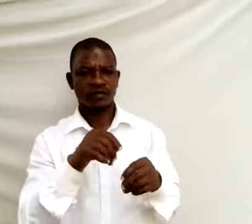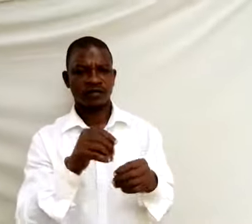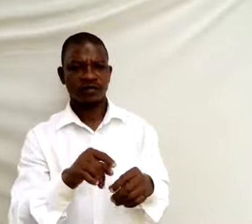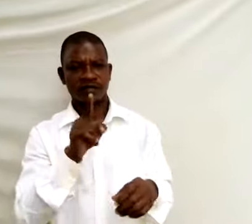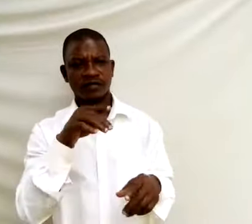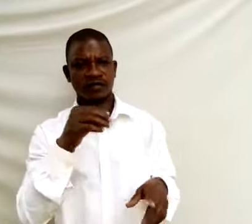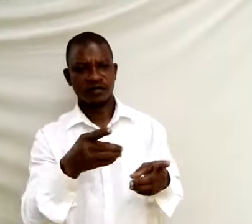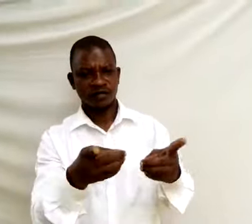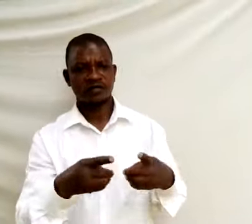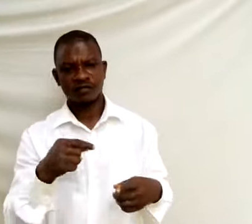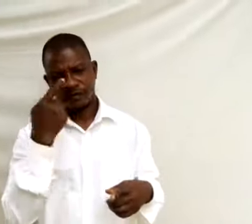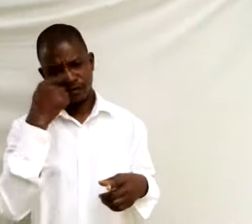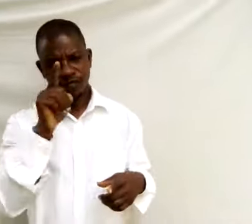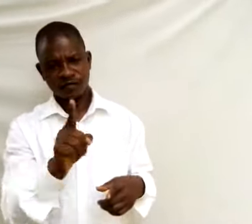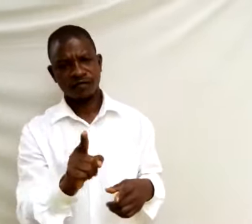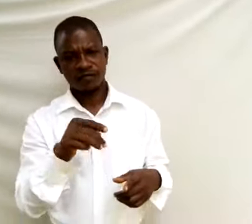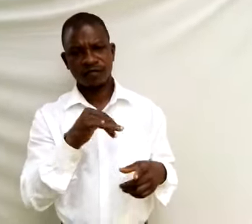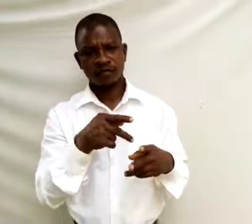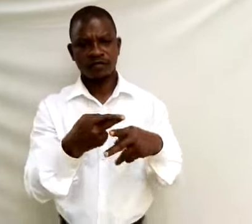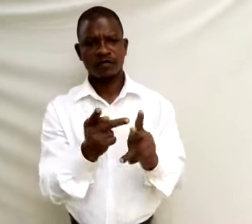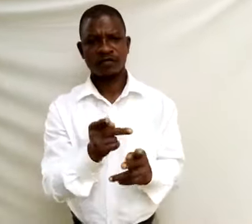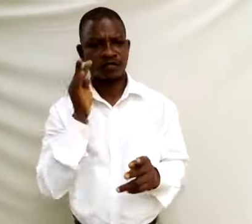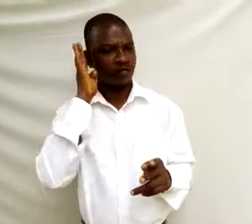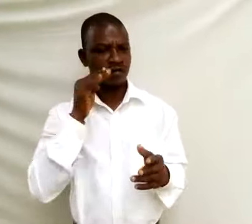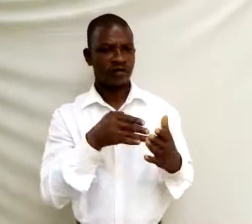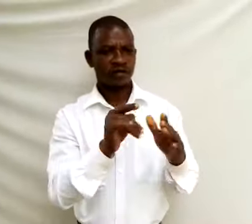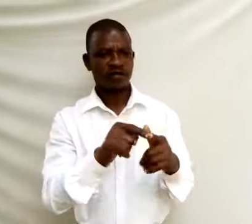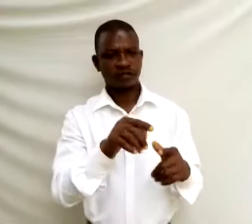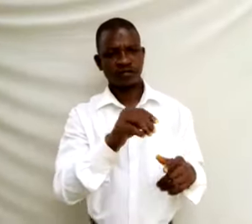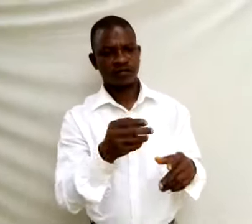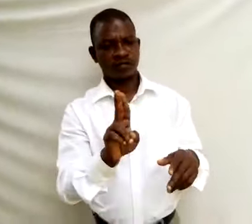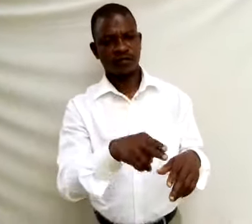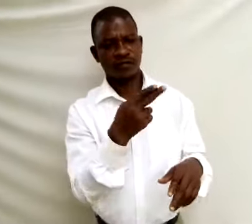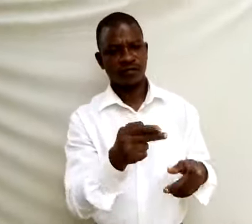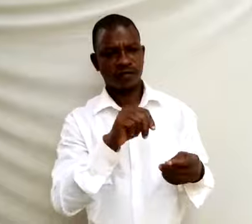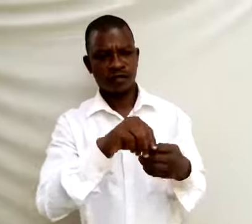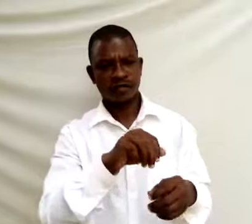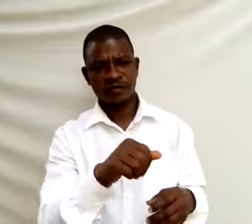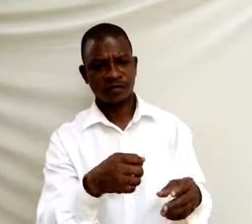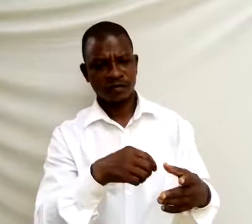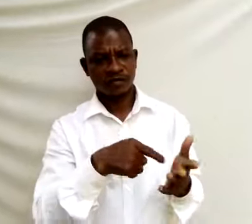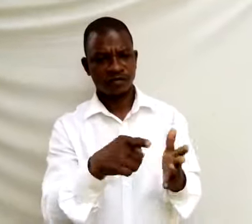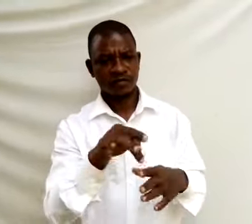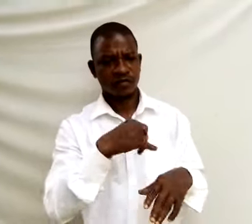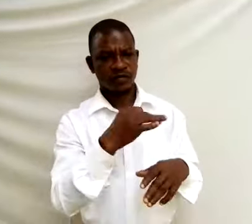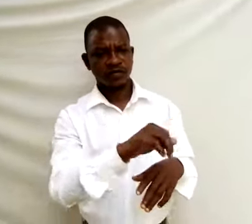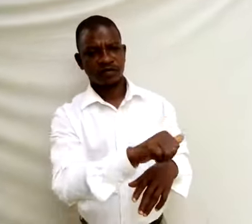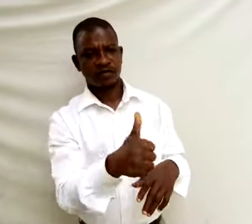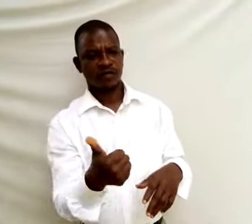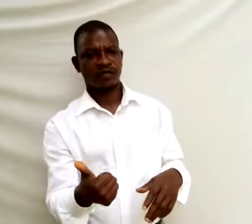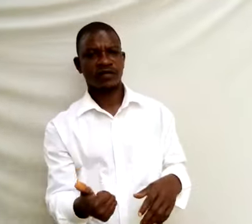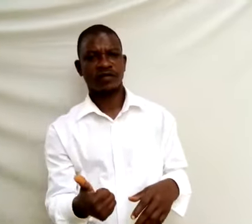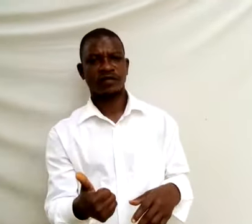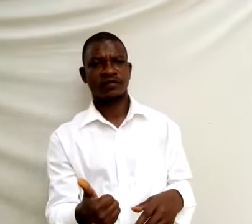the demand for one product leads to a fall in the supply of the other.